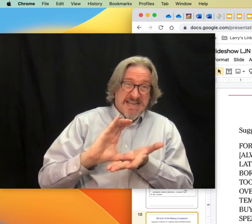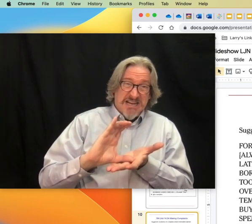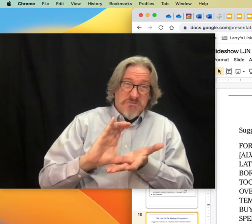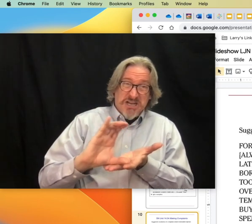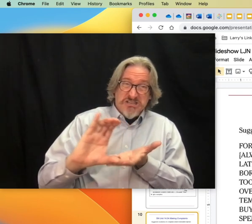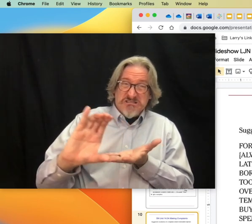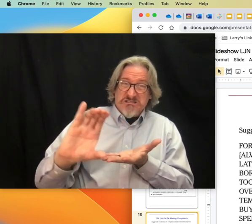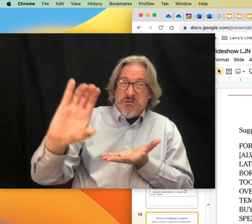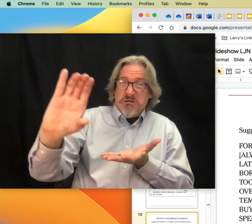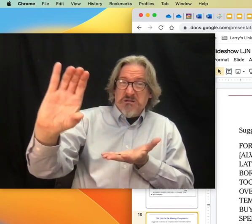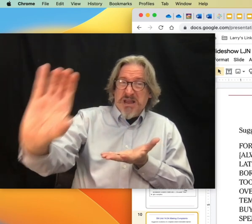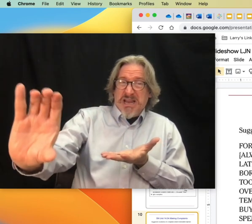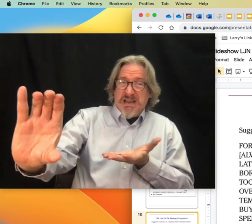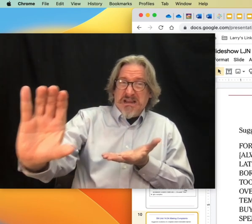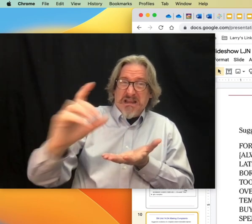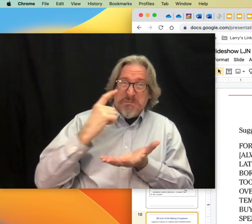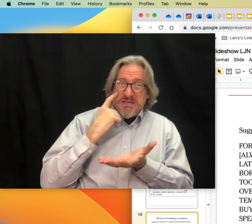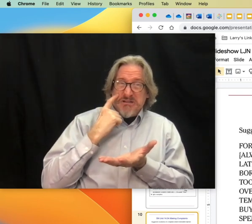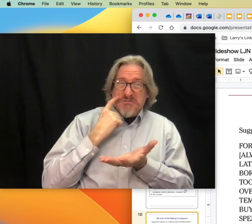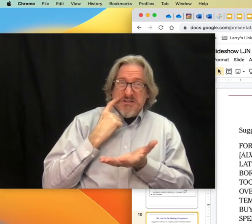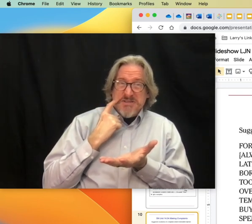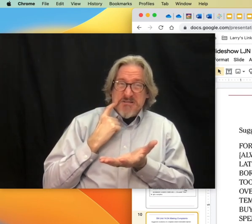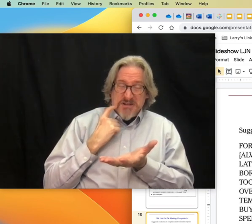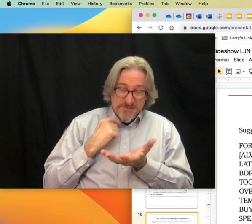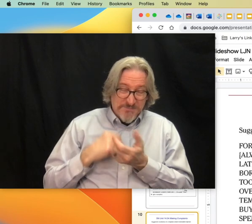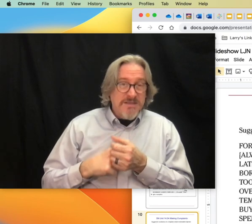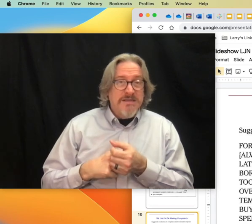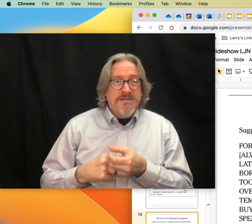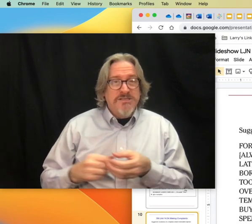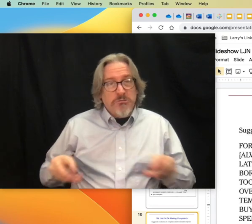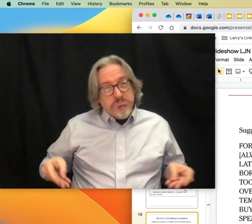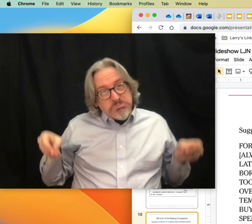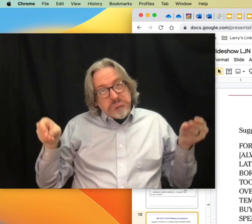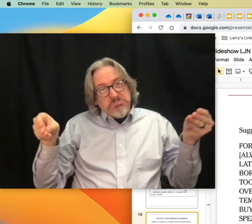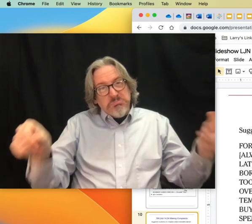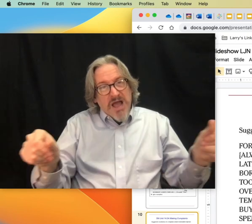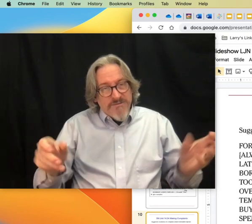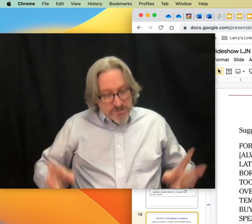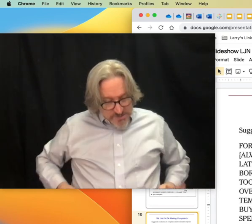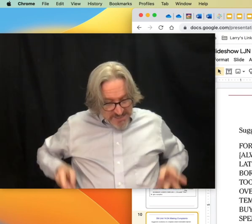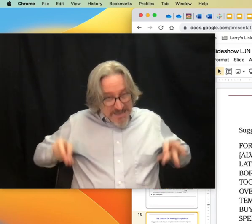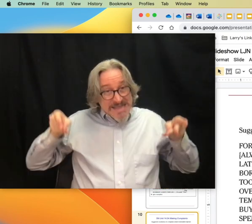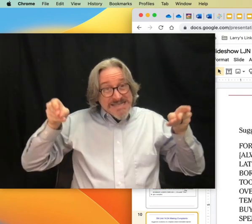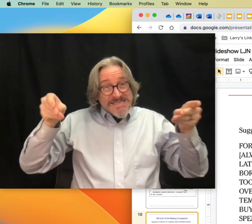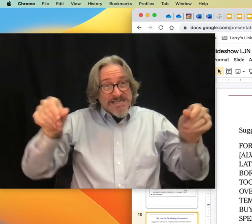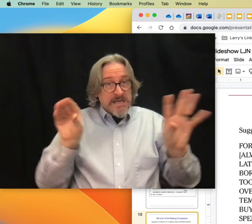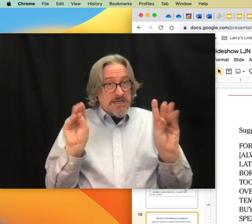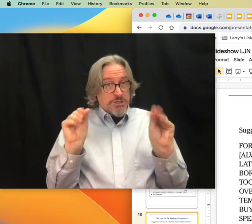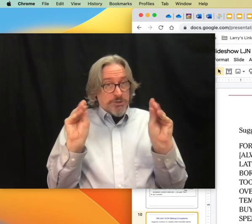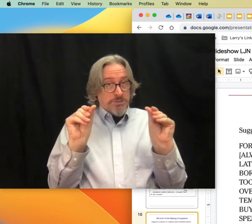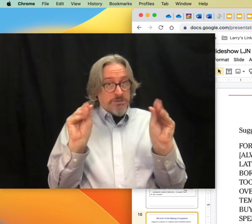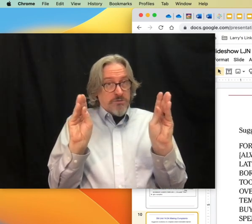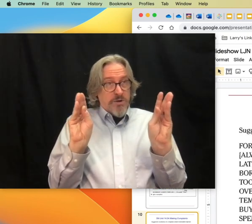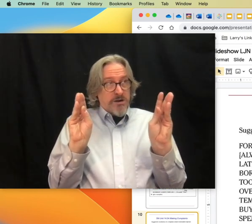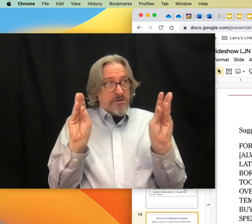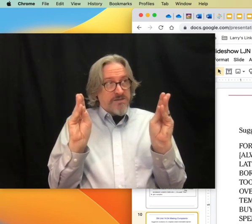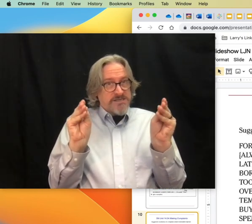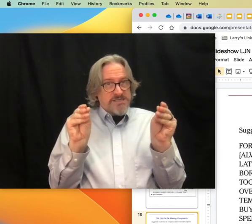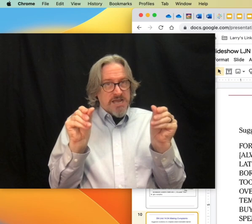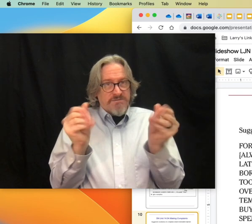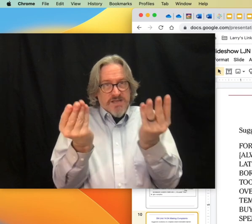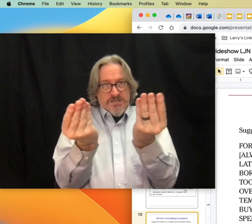here's that stack of money just going away and a big tear falls down, right? So I've also seen this